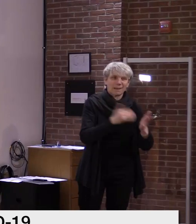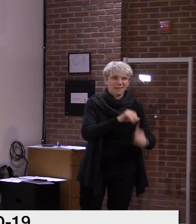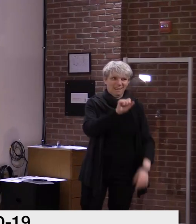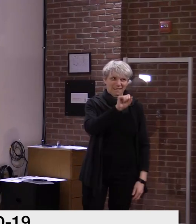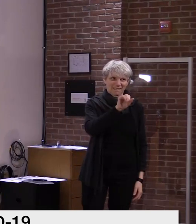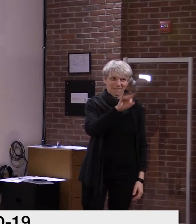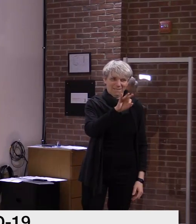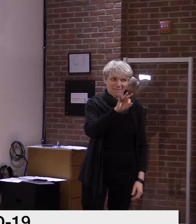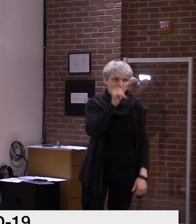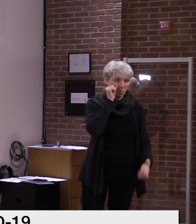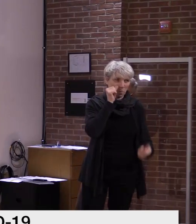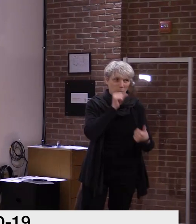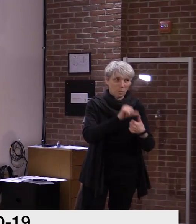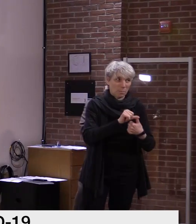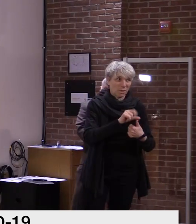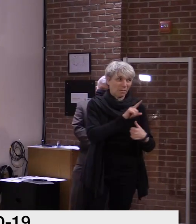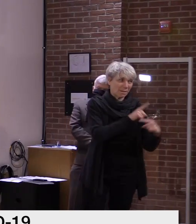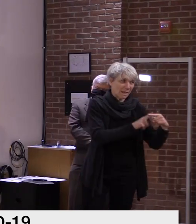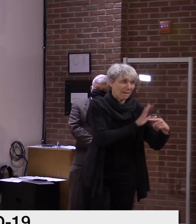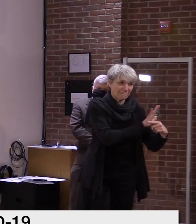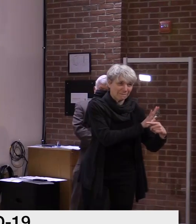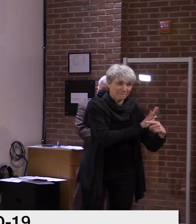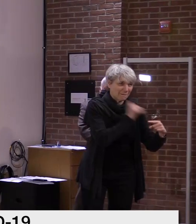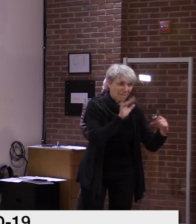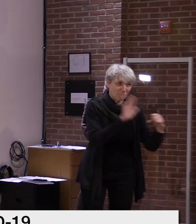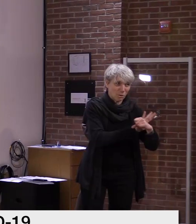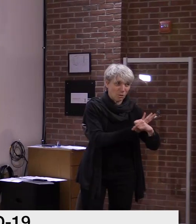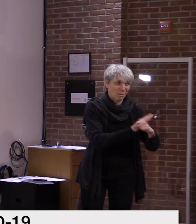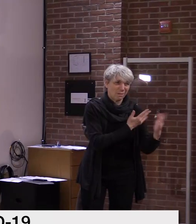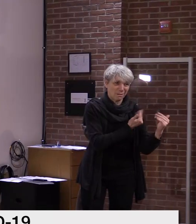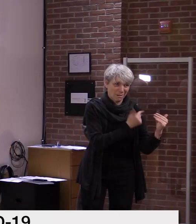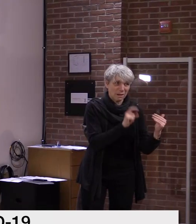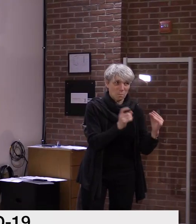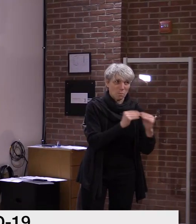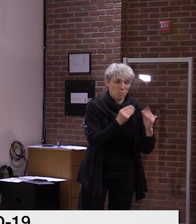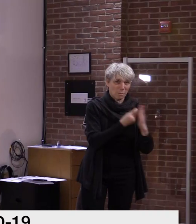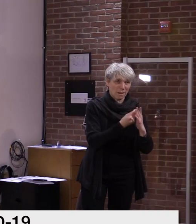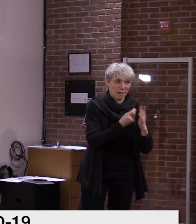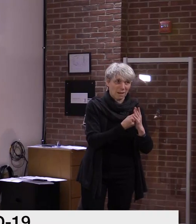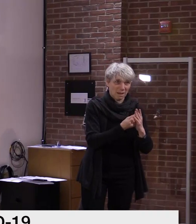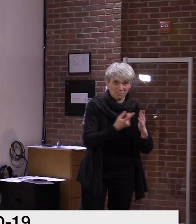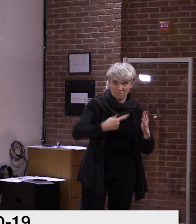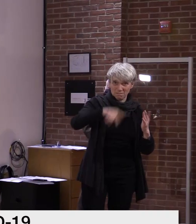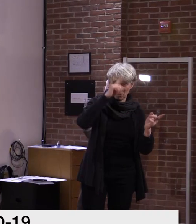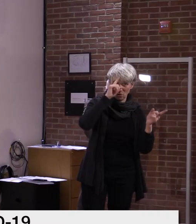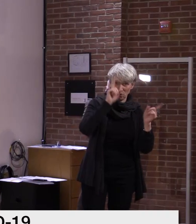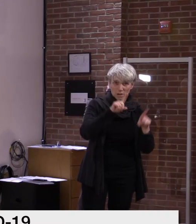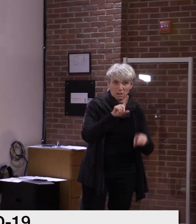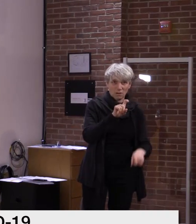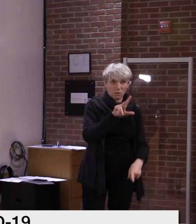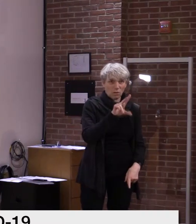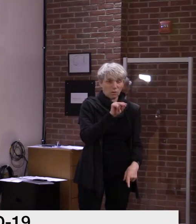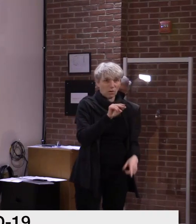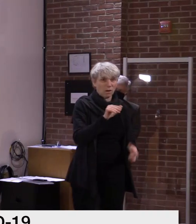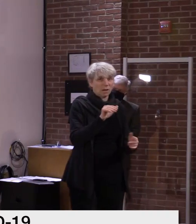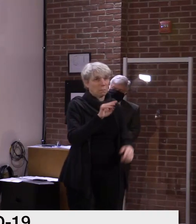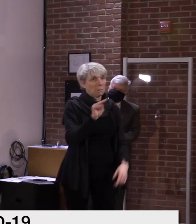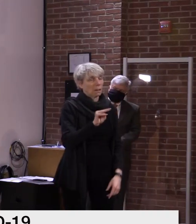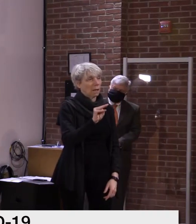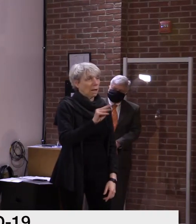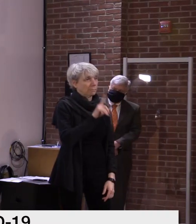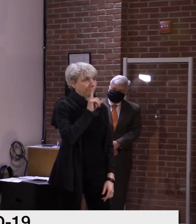it doesn't meet the entire goal. I mean, I think we'd all agree that's not going to do